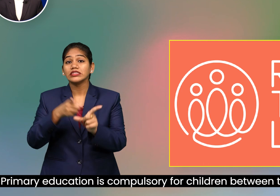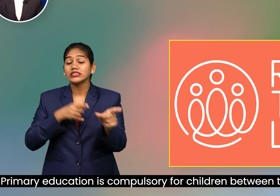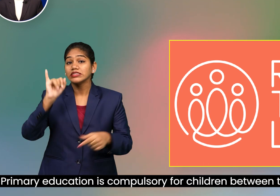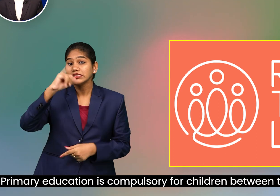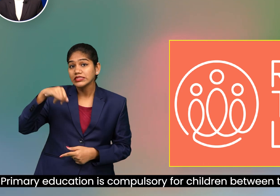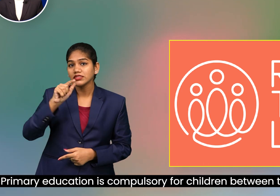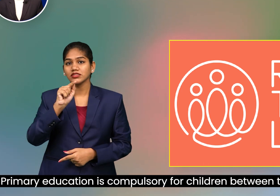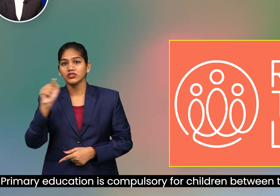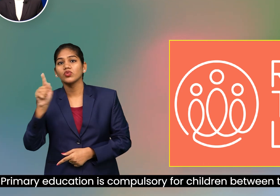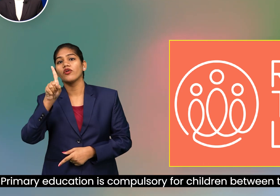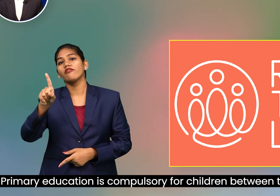years.